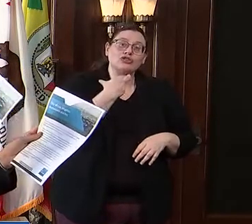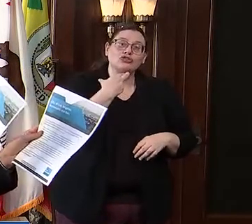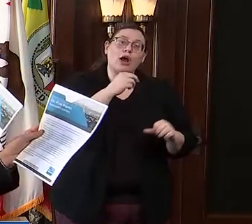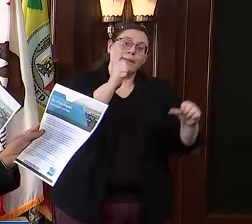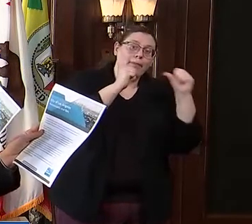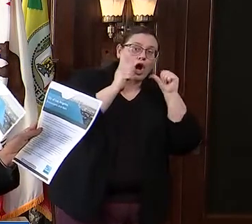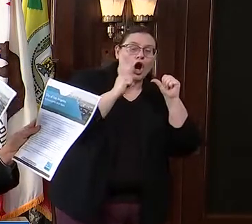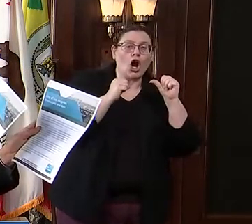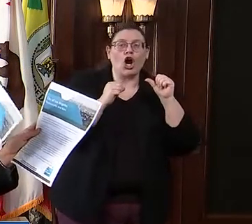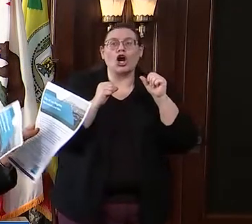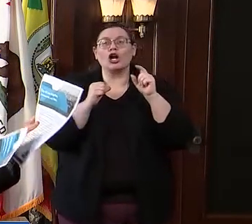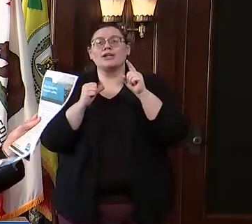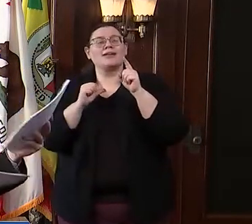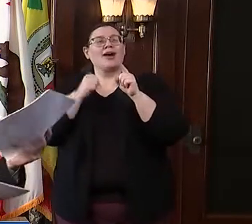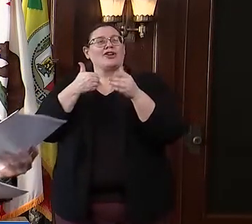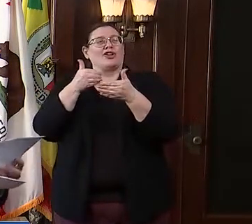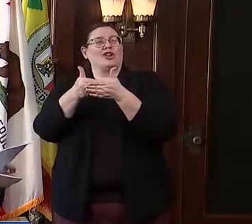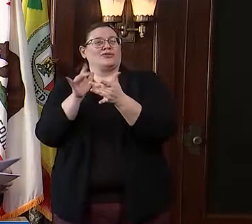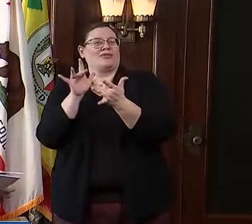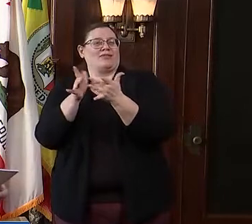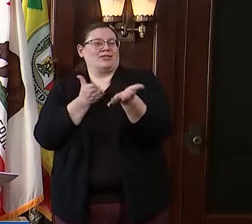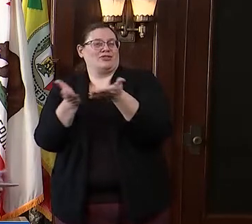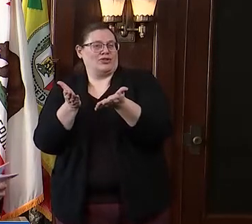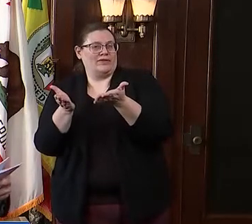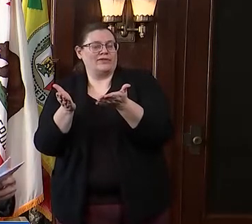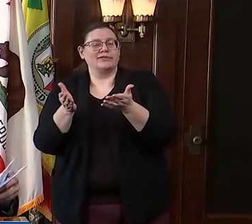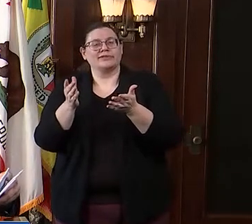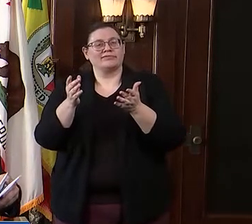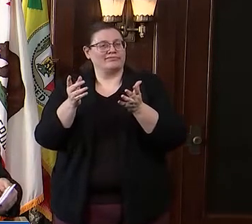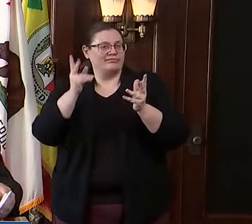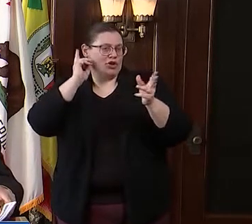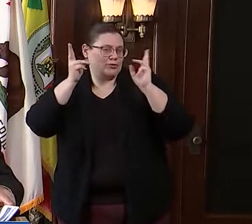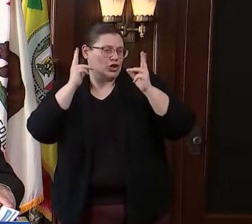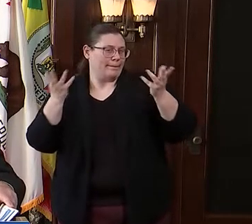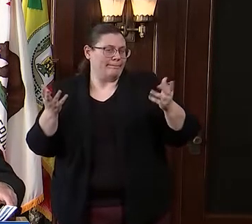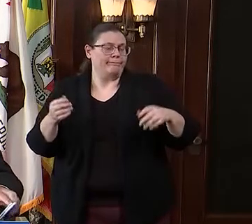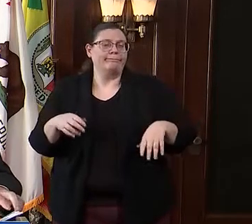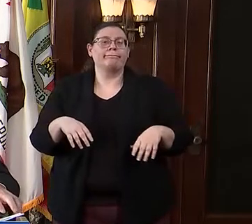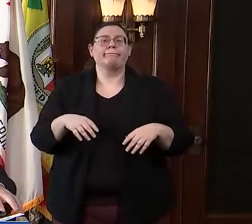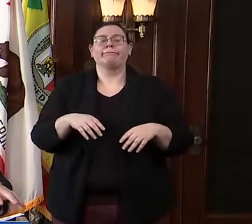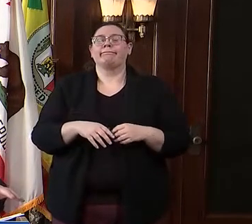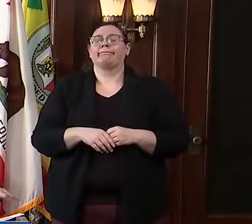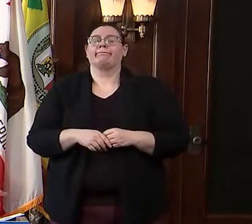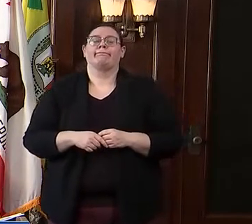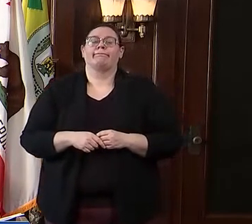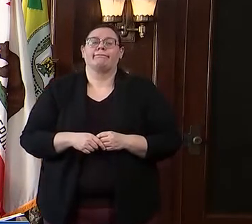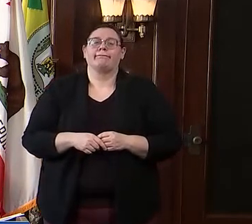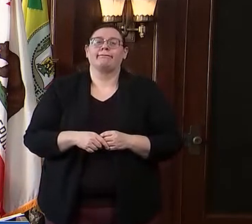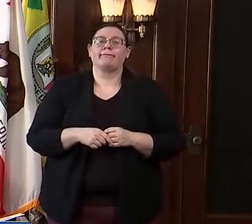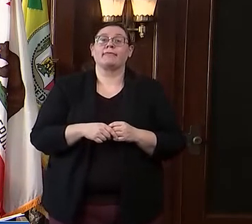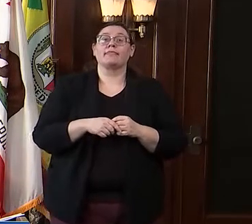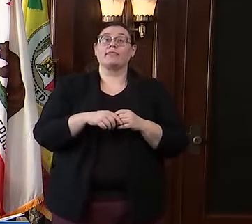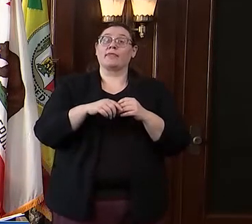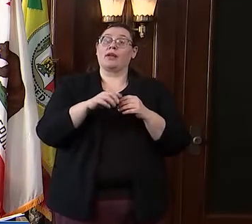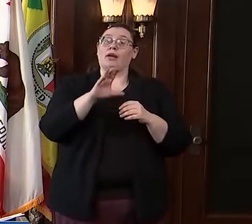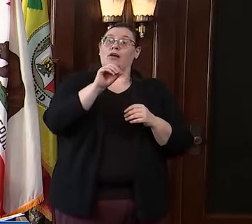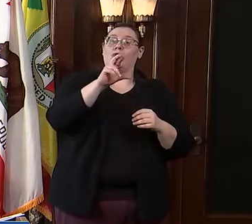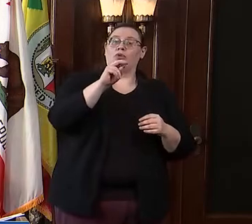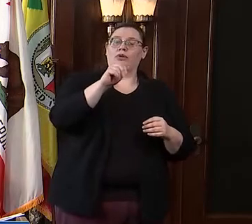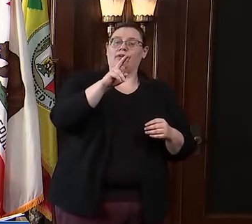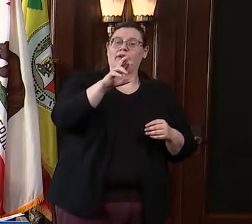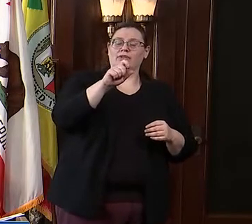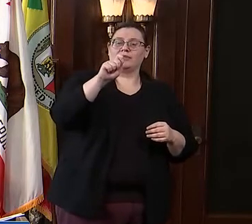of the close contact services so far are barbershops and beauty salons, that at